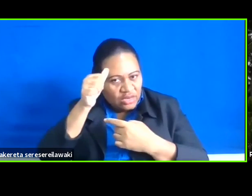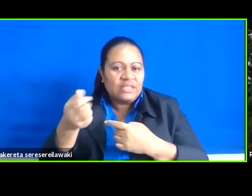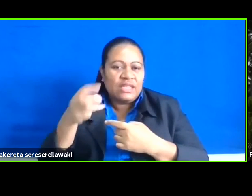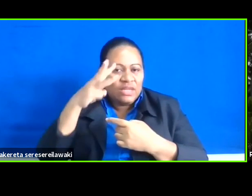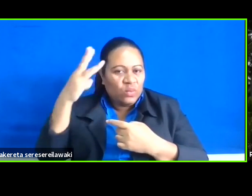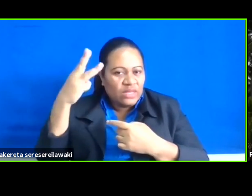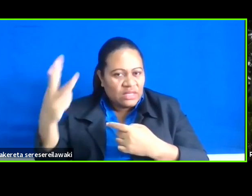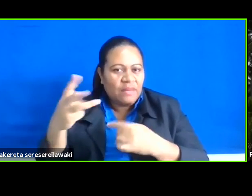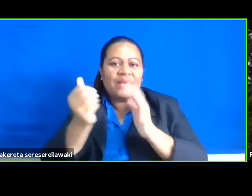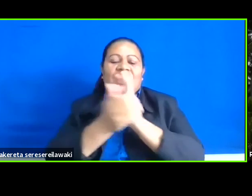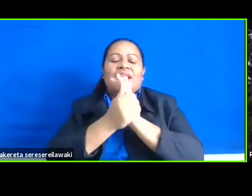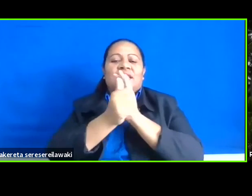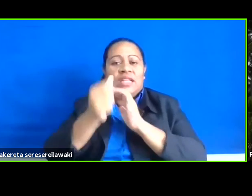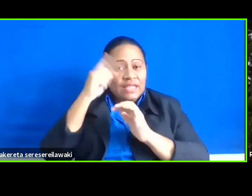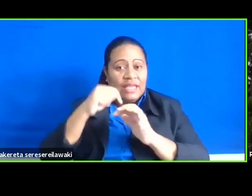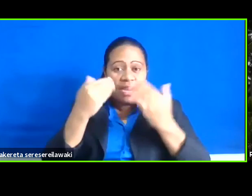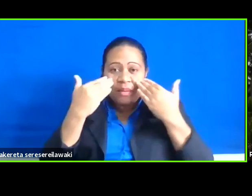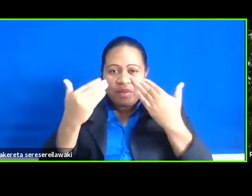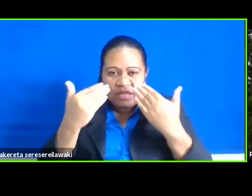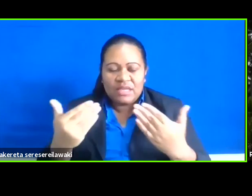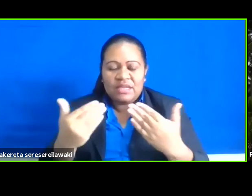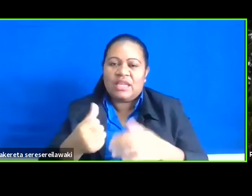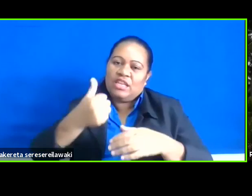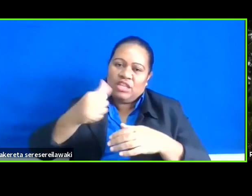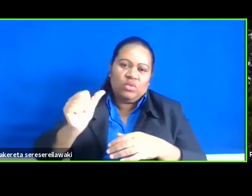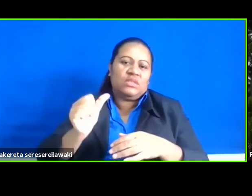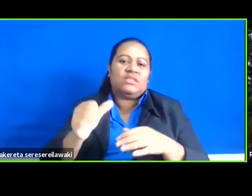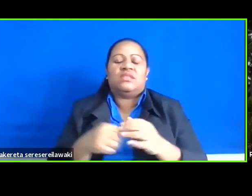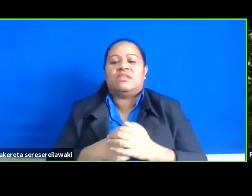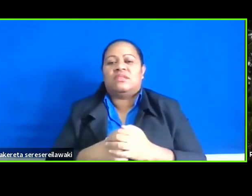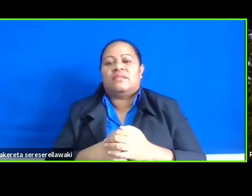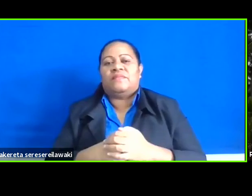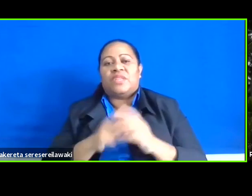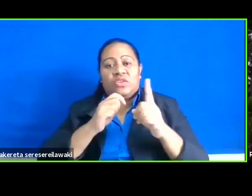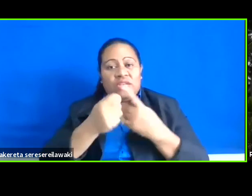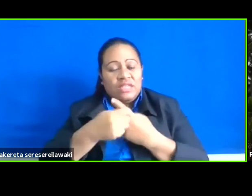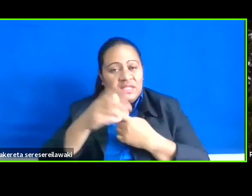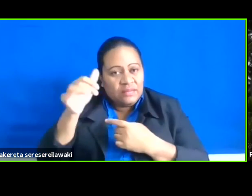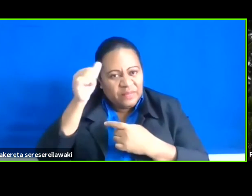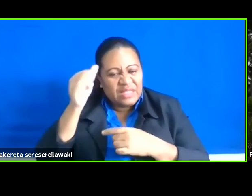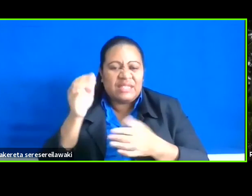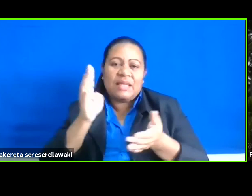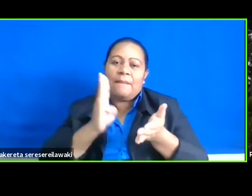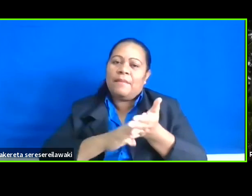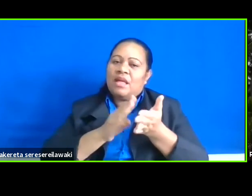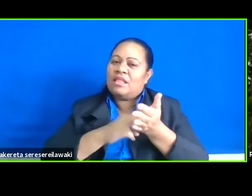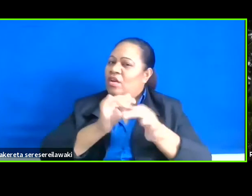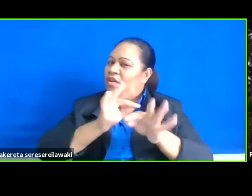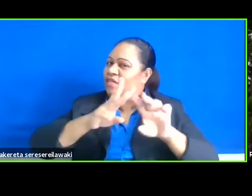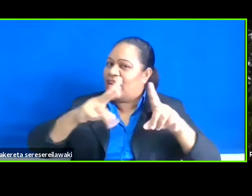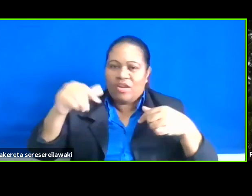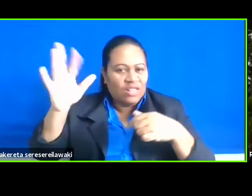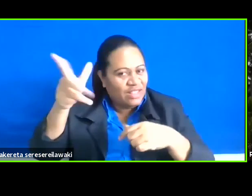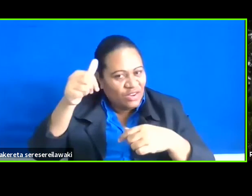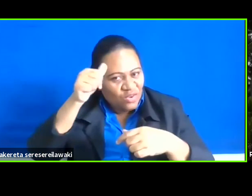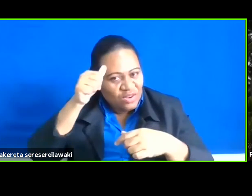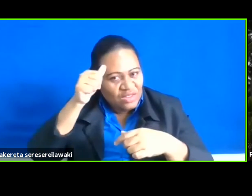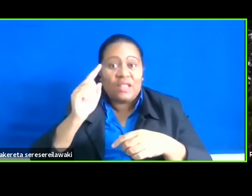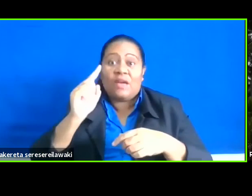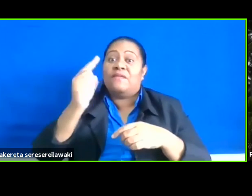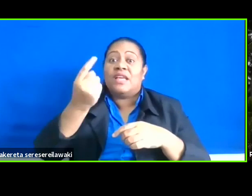can appreciate and take it to heart traditional knowledge is the mother of all knowledge the first knowledge that children